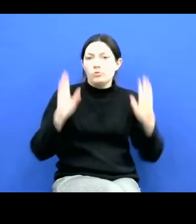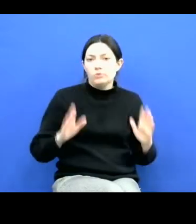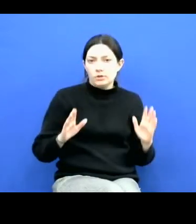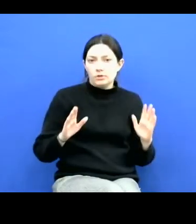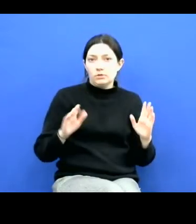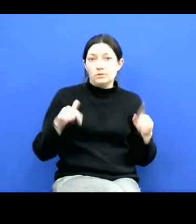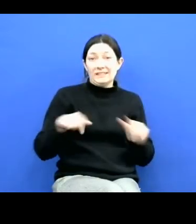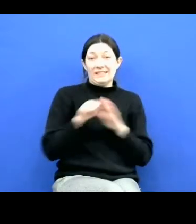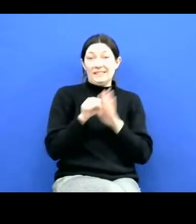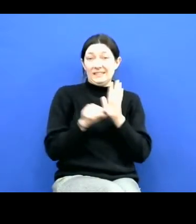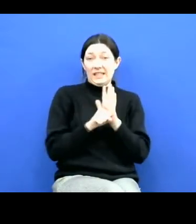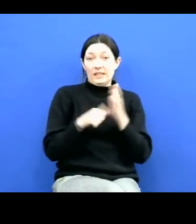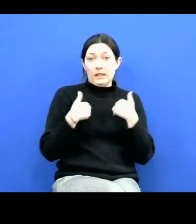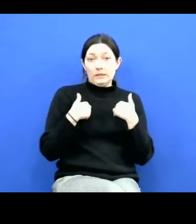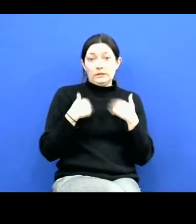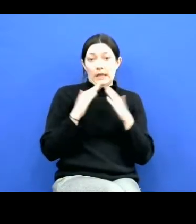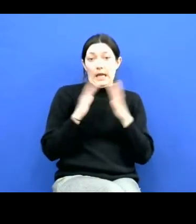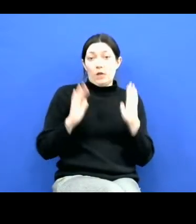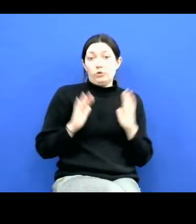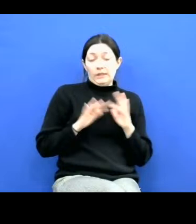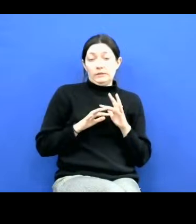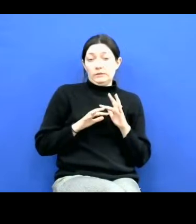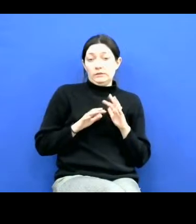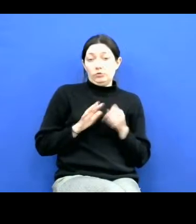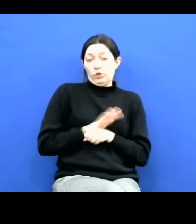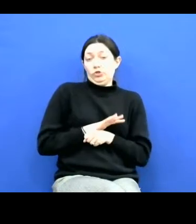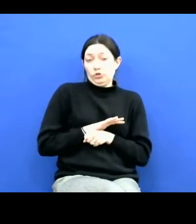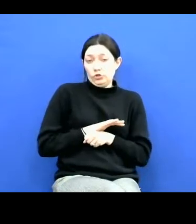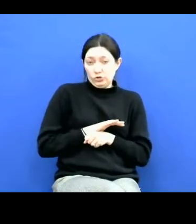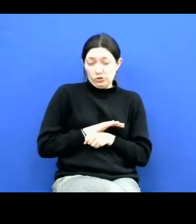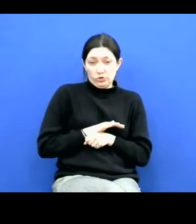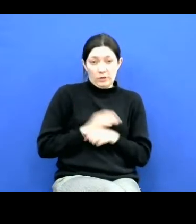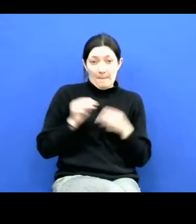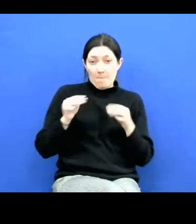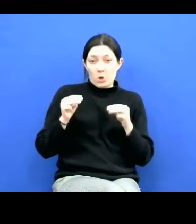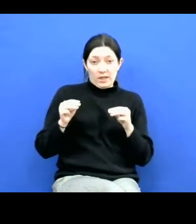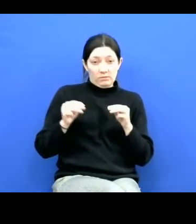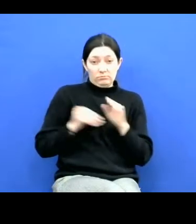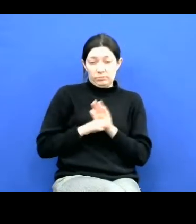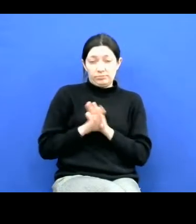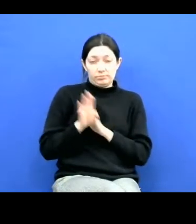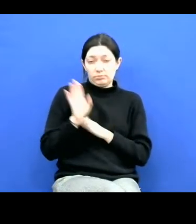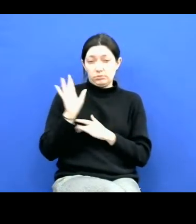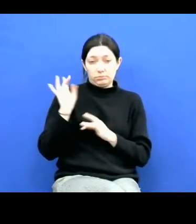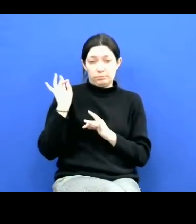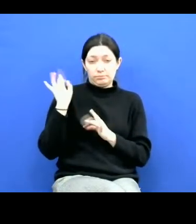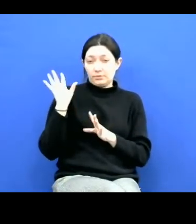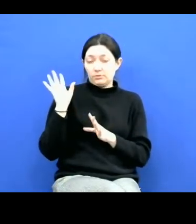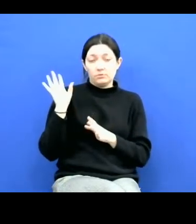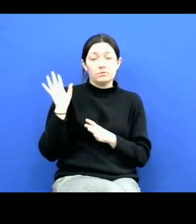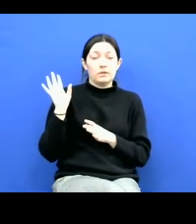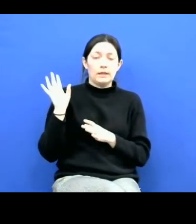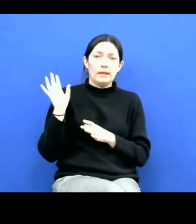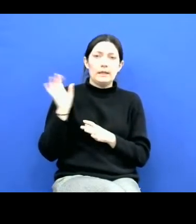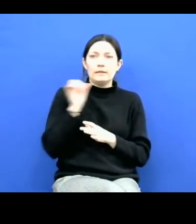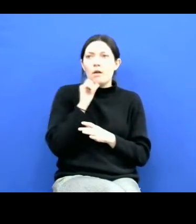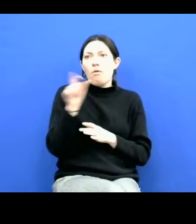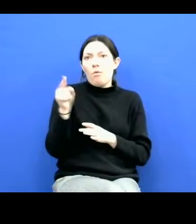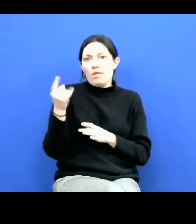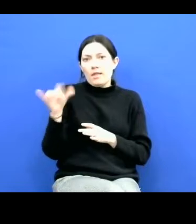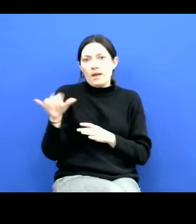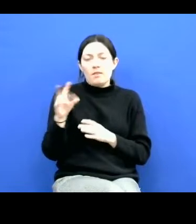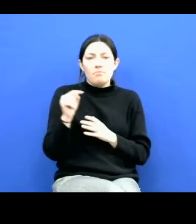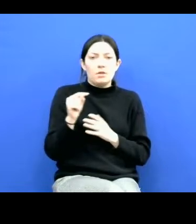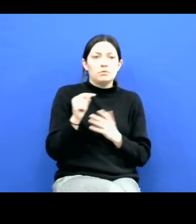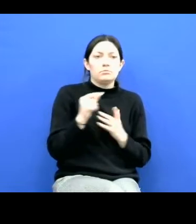state is facing a housing crunch. It's driving the market crazy. It's not the only thing that's doing it, but the median